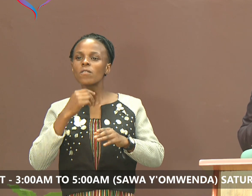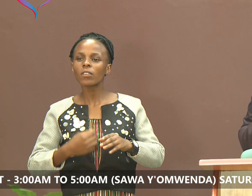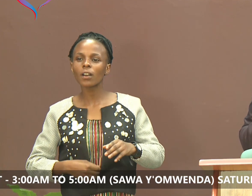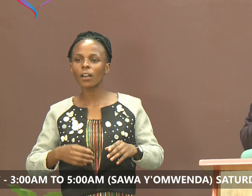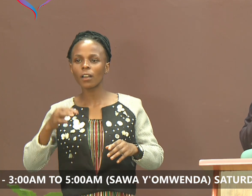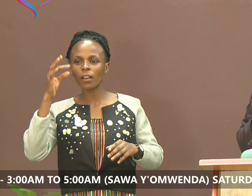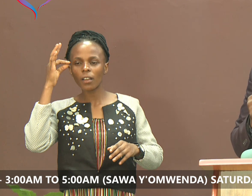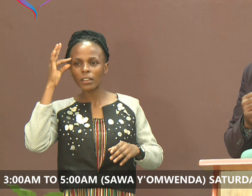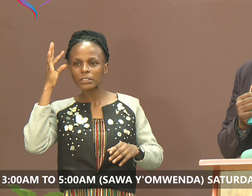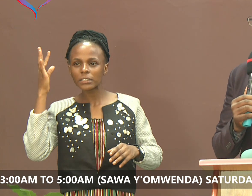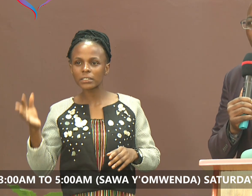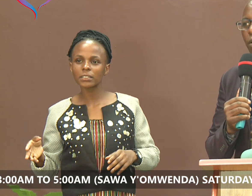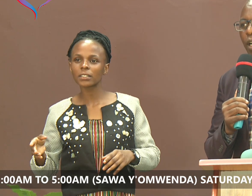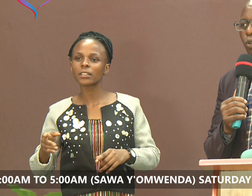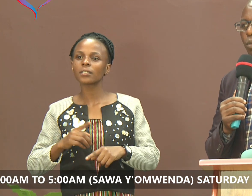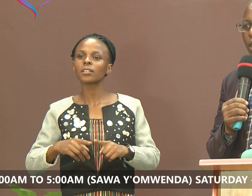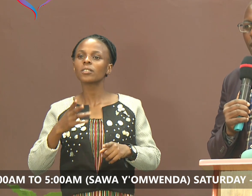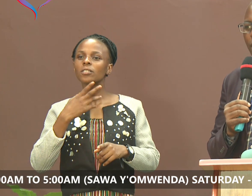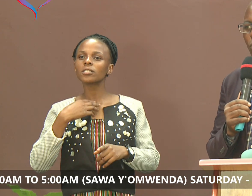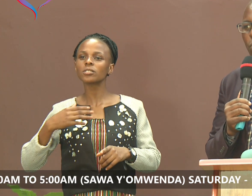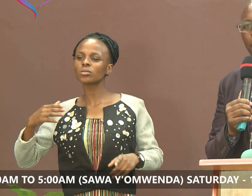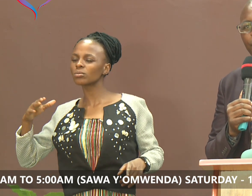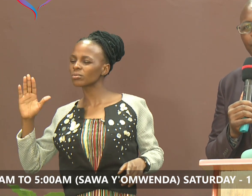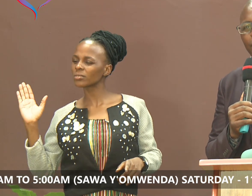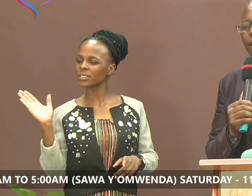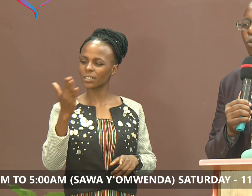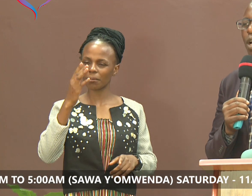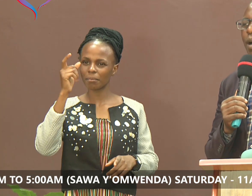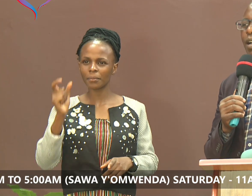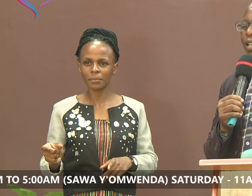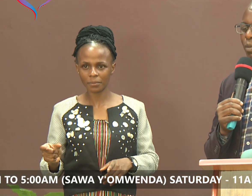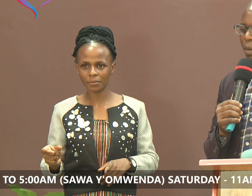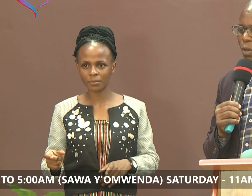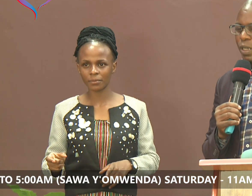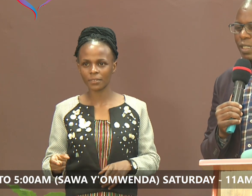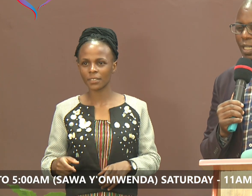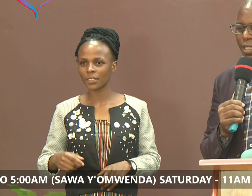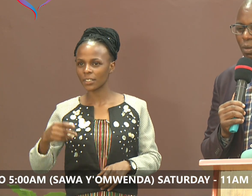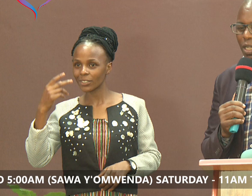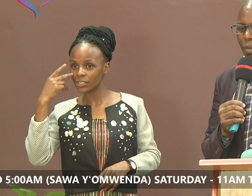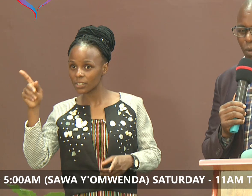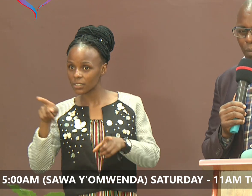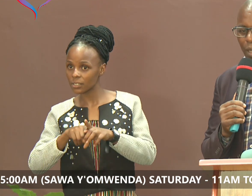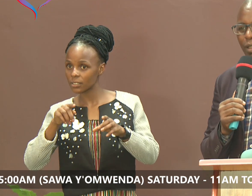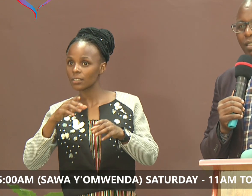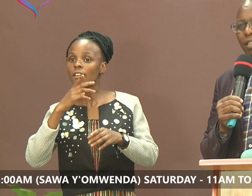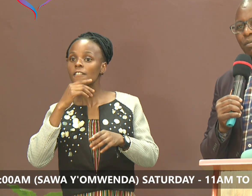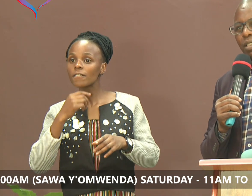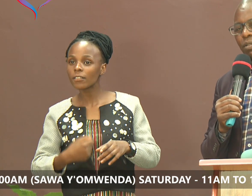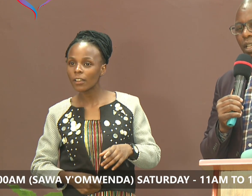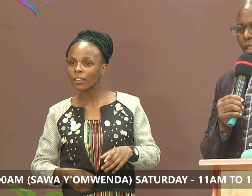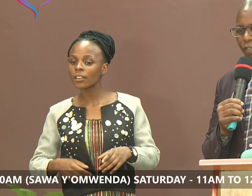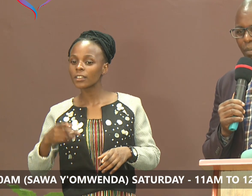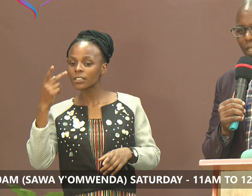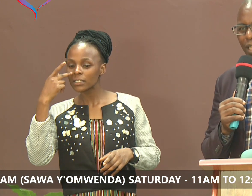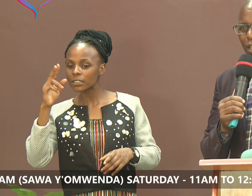nenga yala kubuka wabu kwa kube nga kati ono muzeyi agenda kubaani nenga olaba ne mutabani we neisa jisa mugamba wamma. This is the